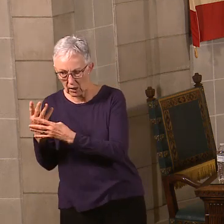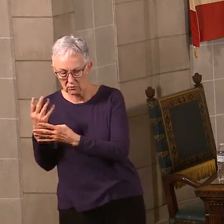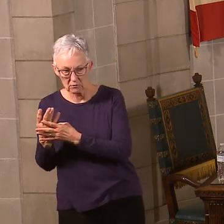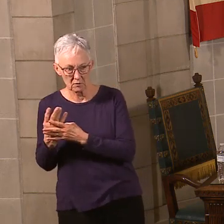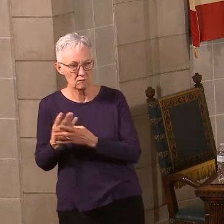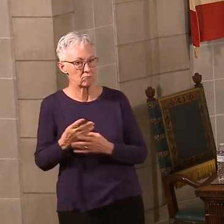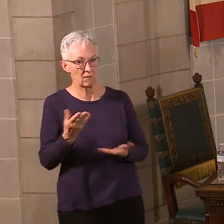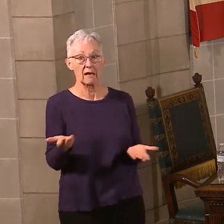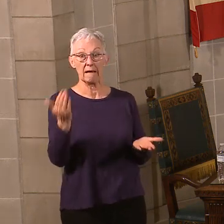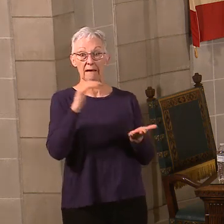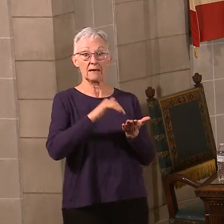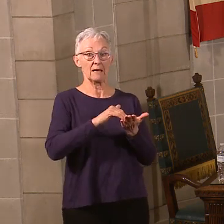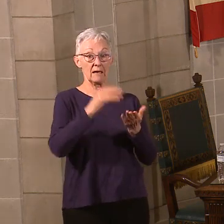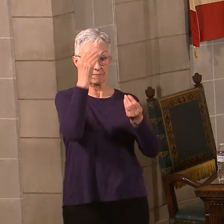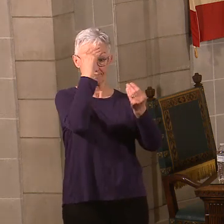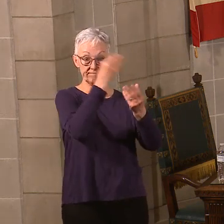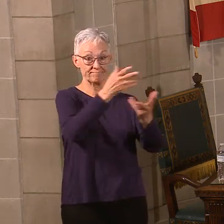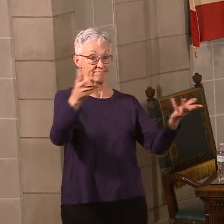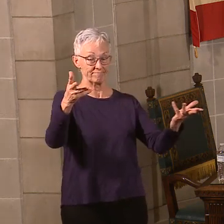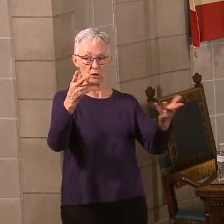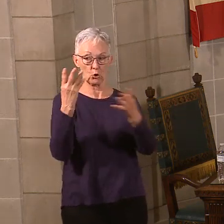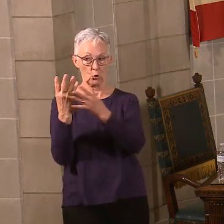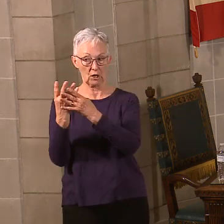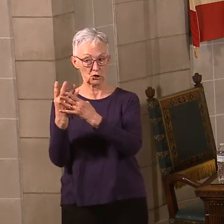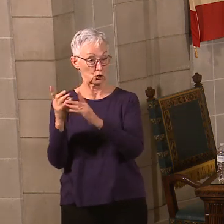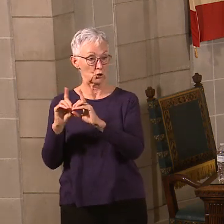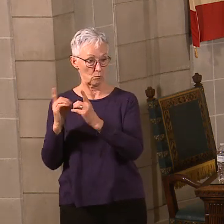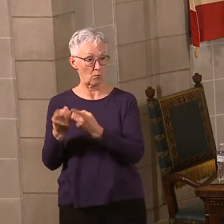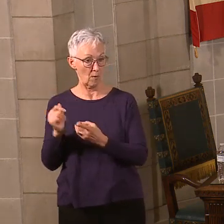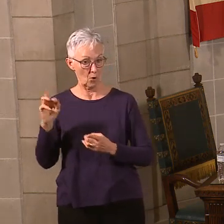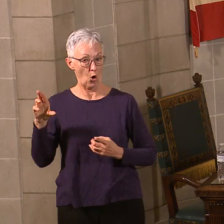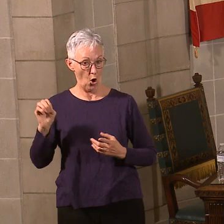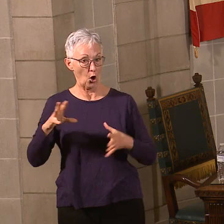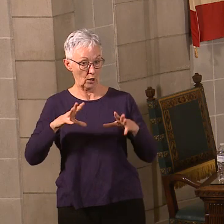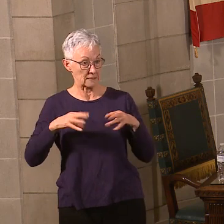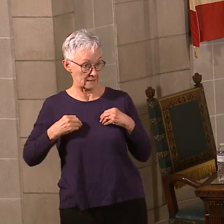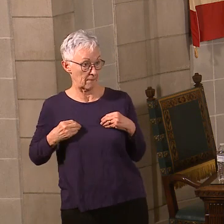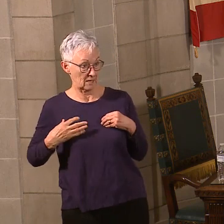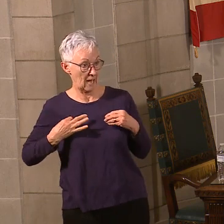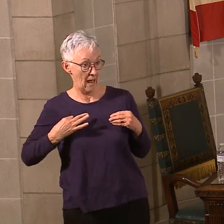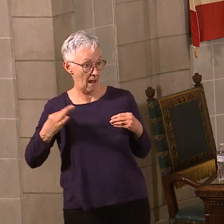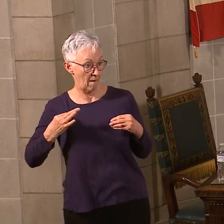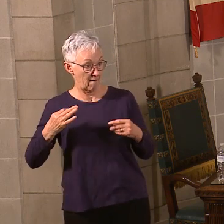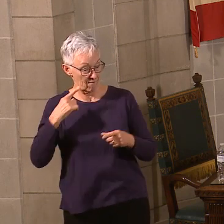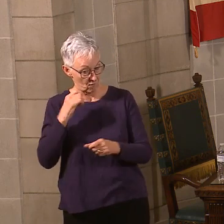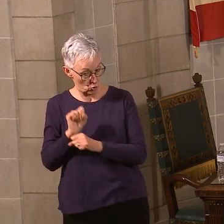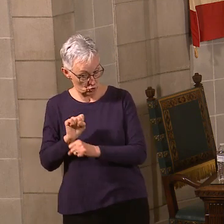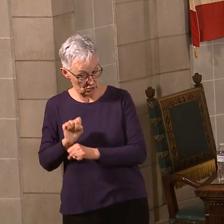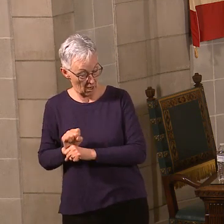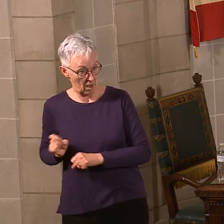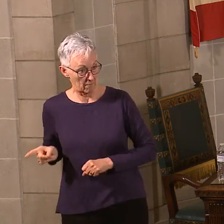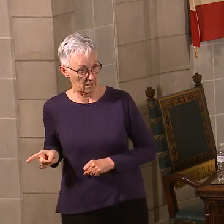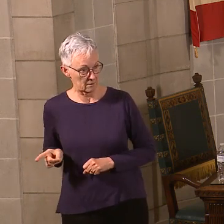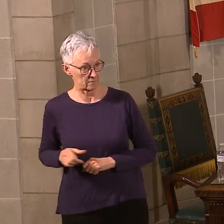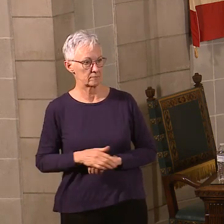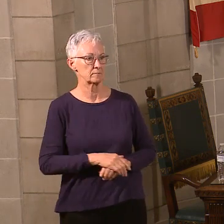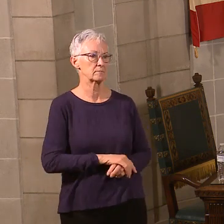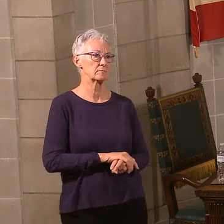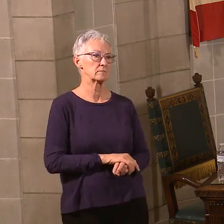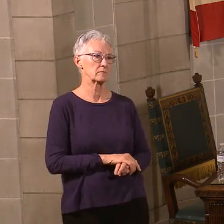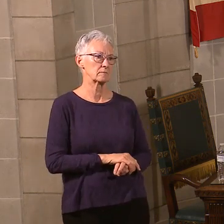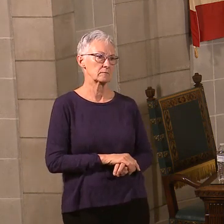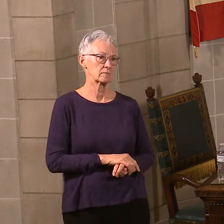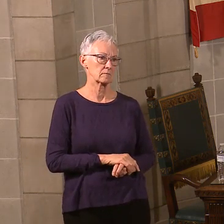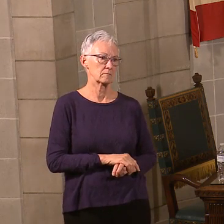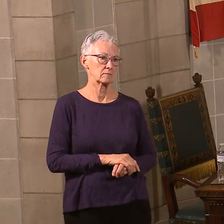know that we are seeing people apply, so we're actually reducing the number of vacancies we have. But you had a case that tested positive in the pen, and